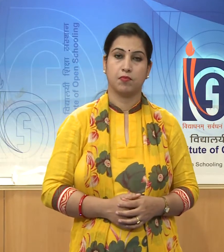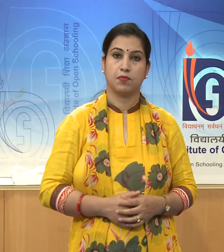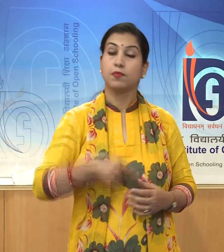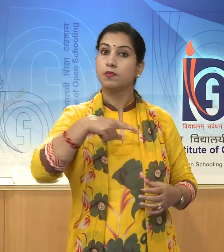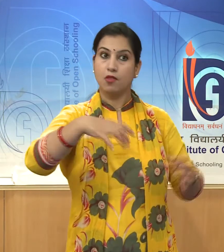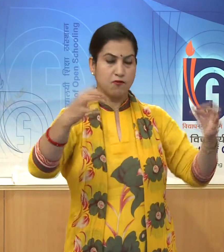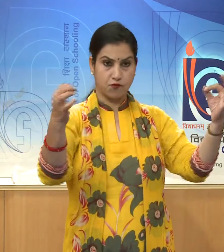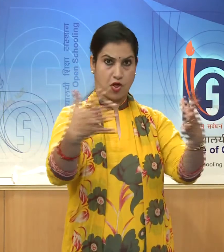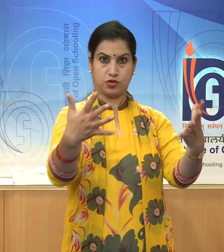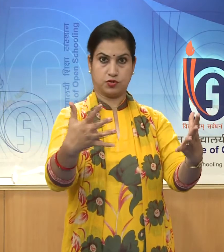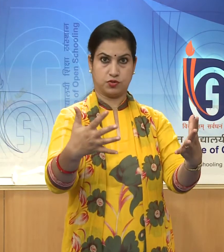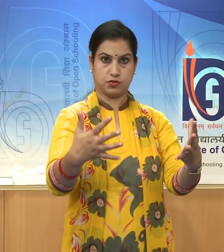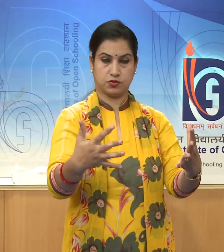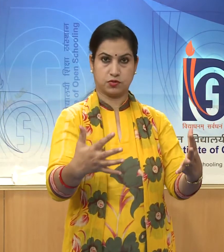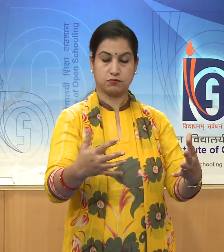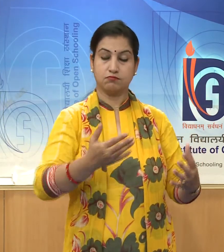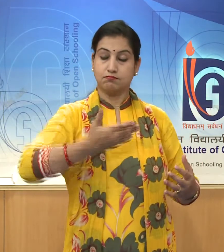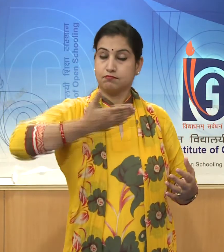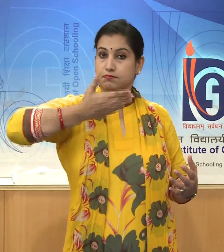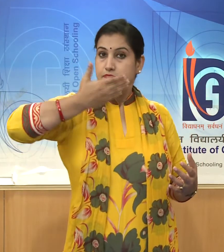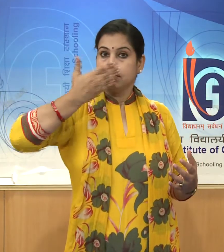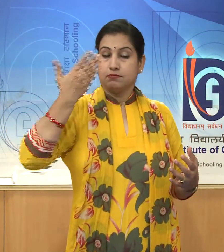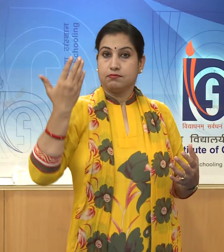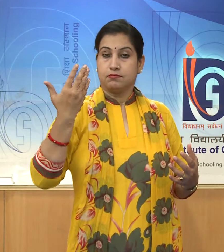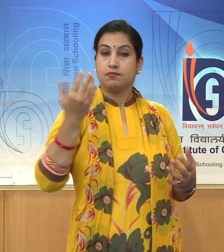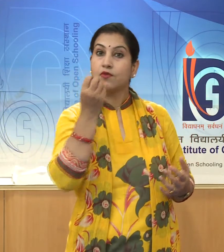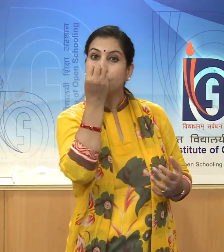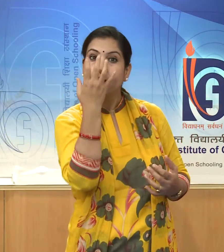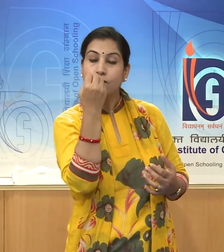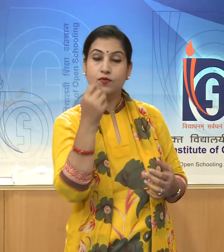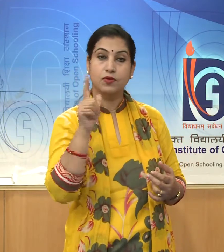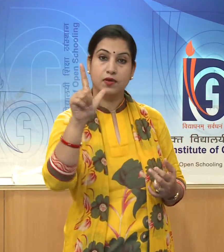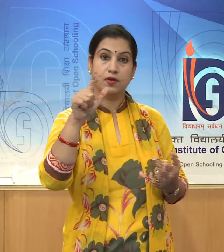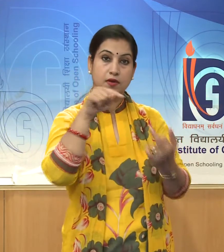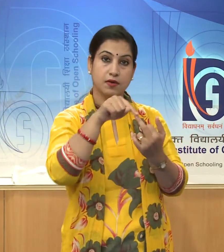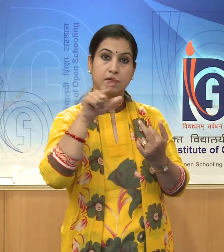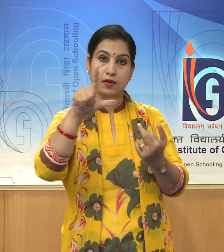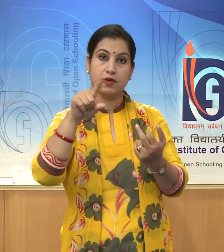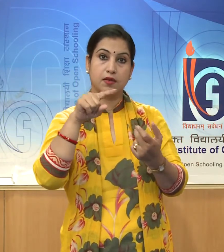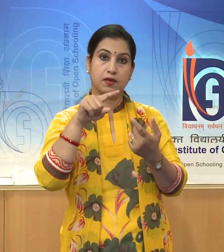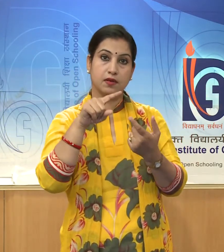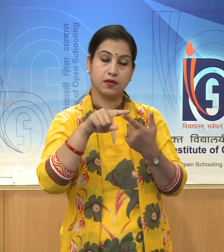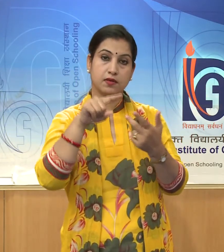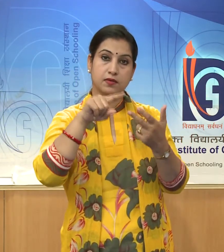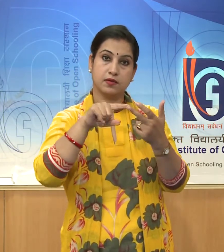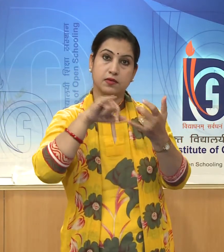The fresh blossomed lilies of various